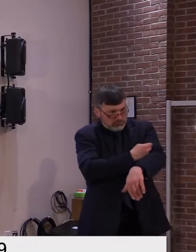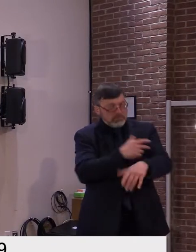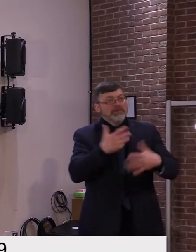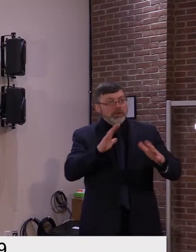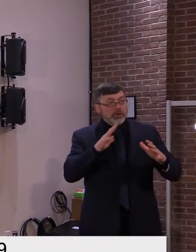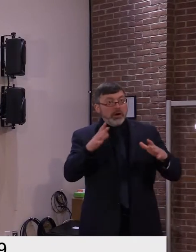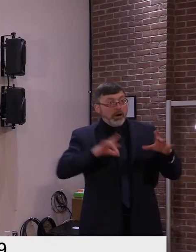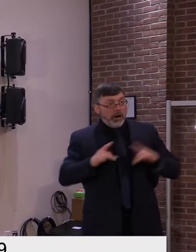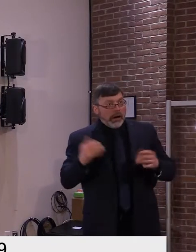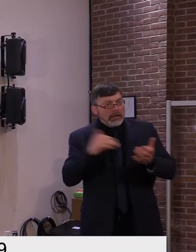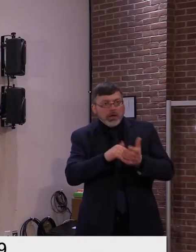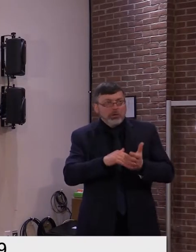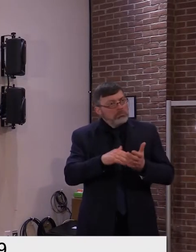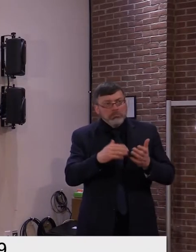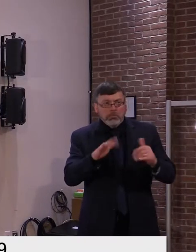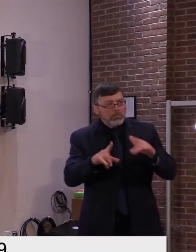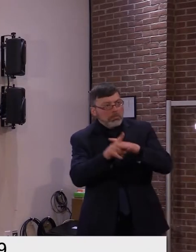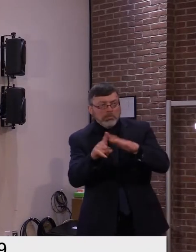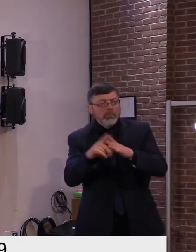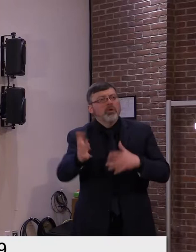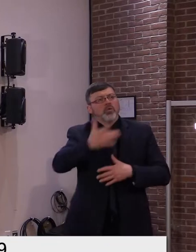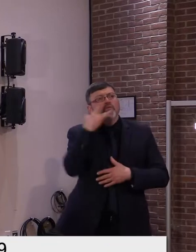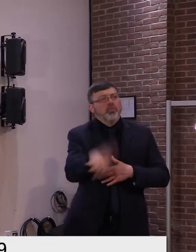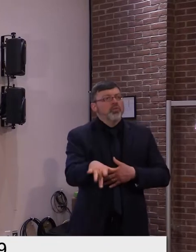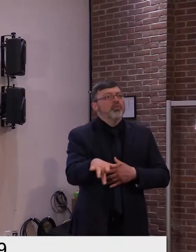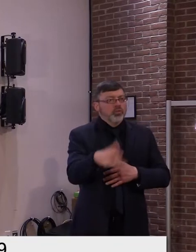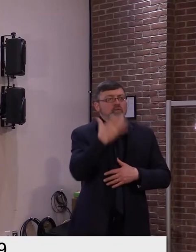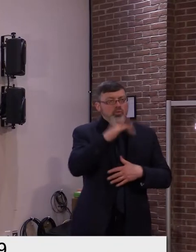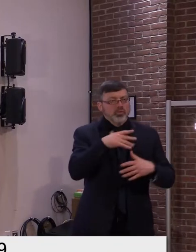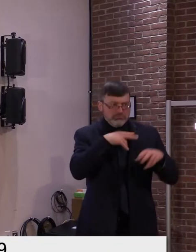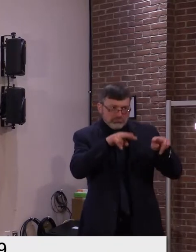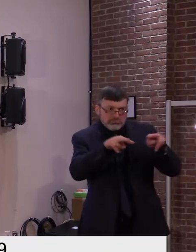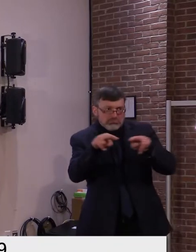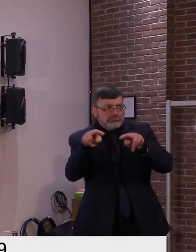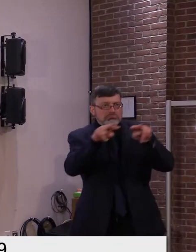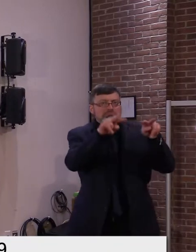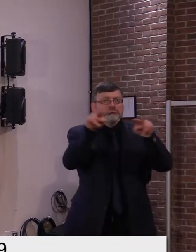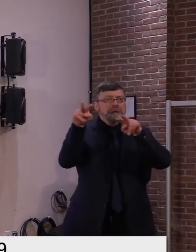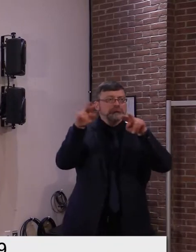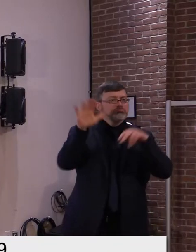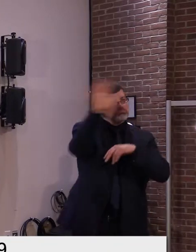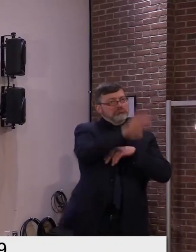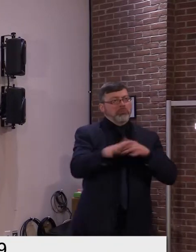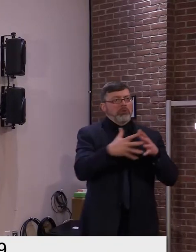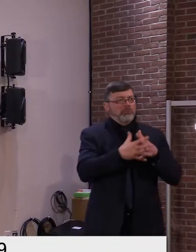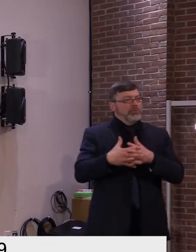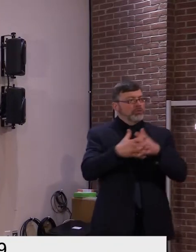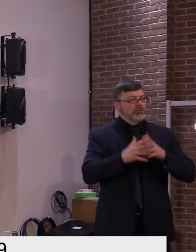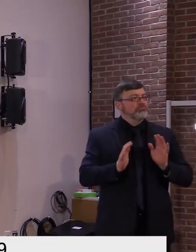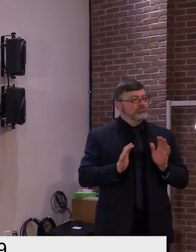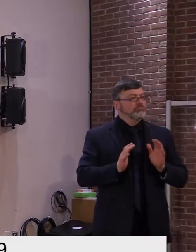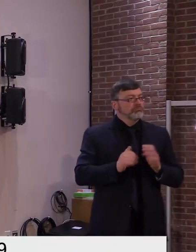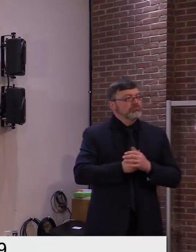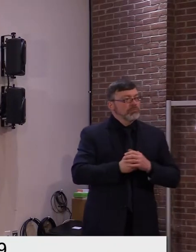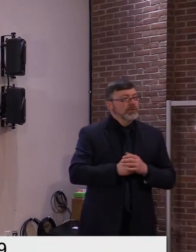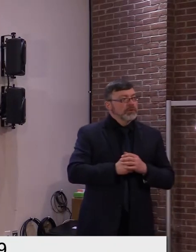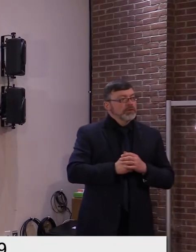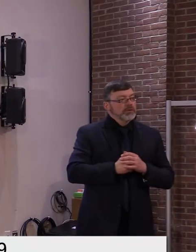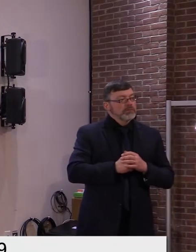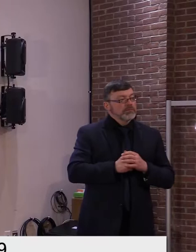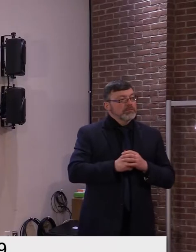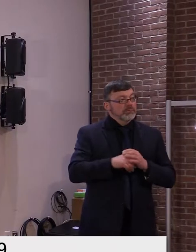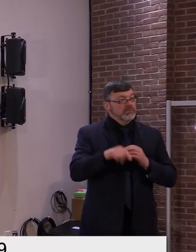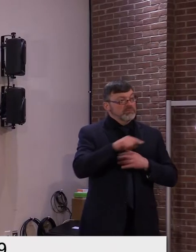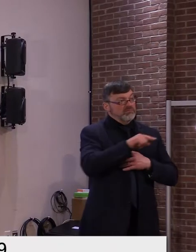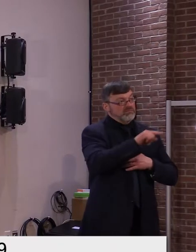that is circulating in our communities, stay ahead of community spread, get tested if we have symptoms